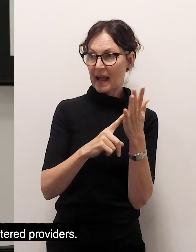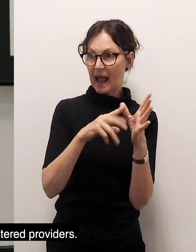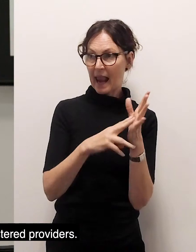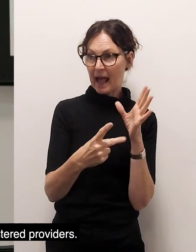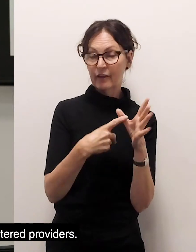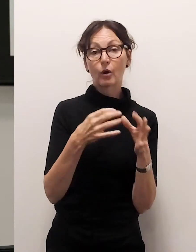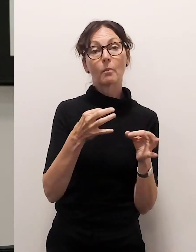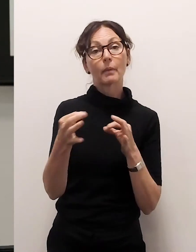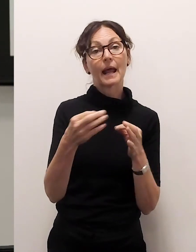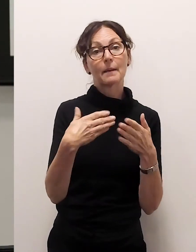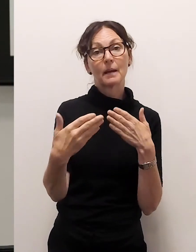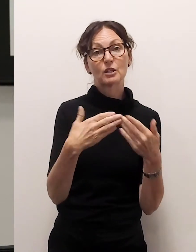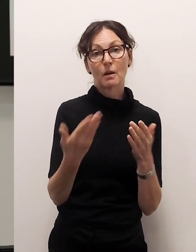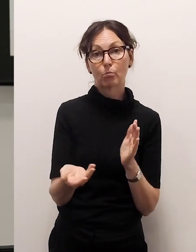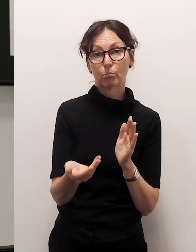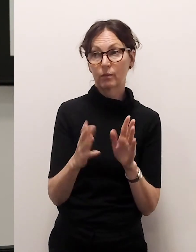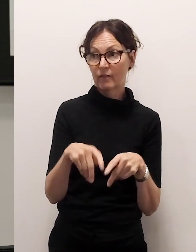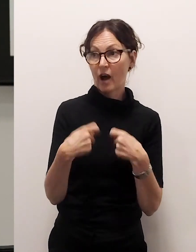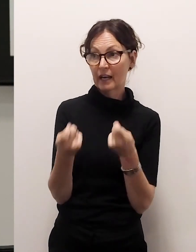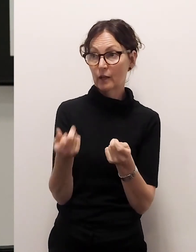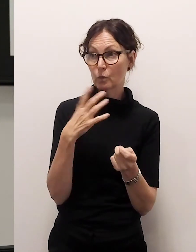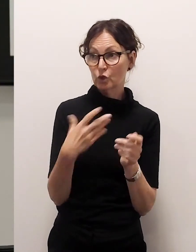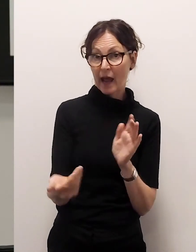use registered providers.